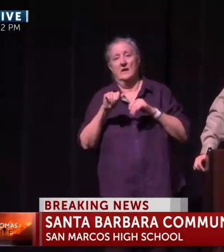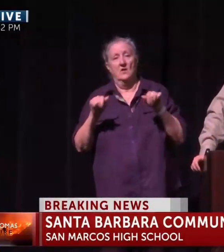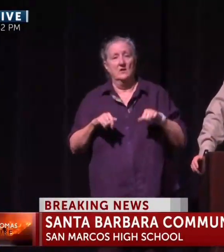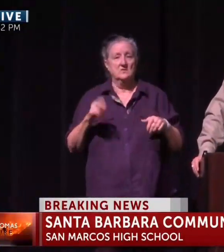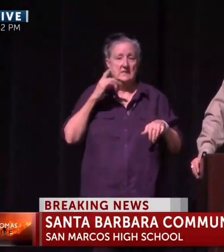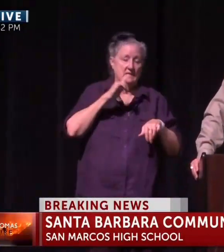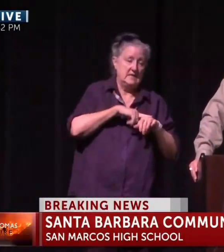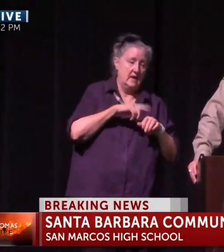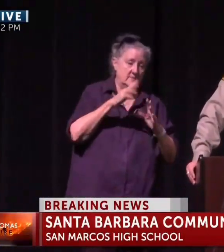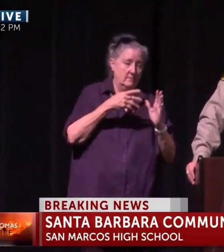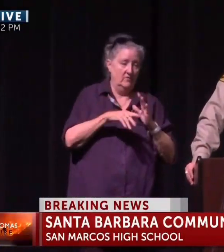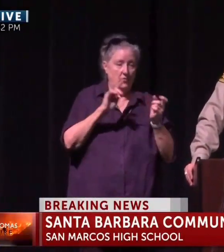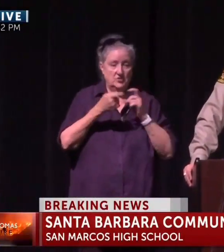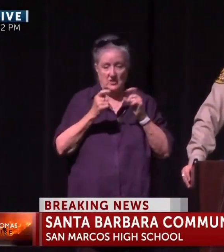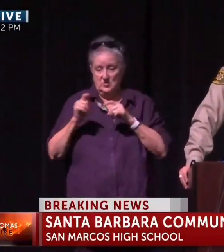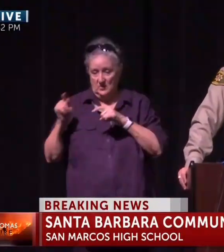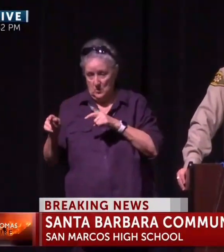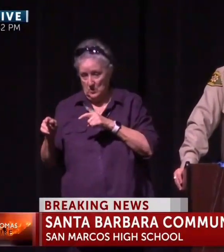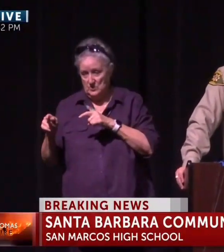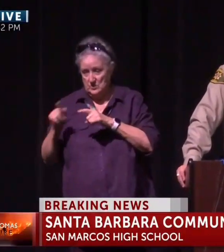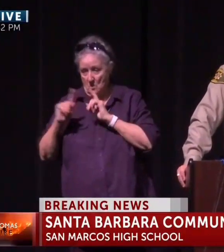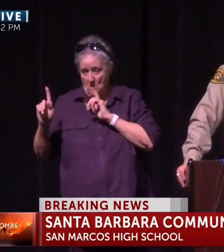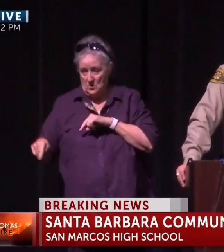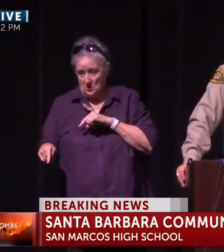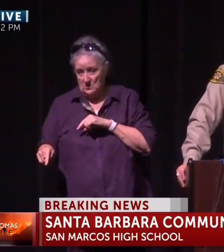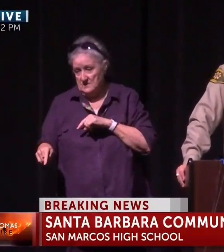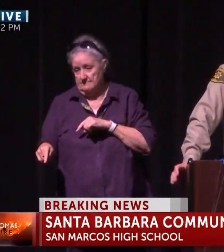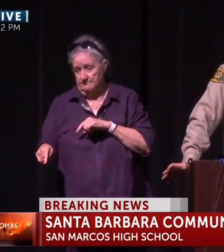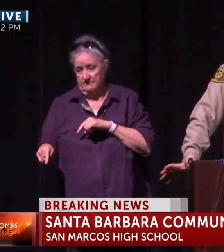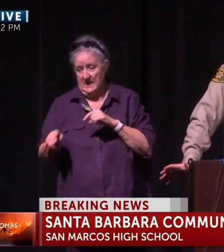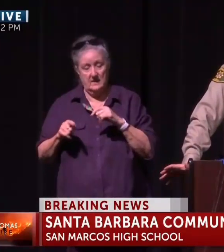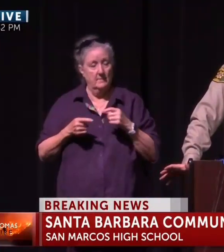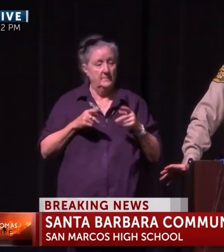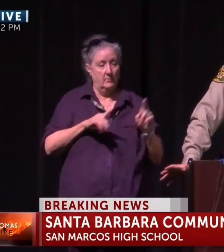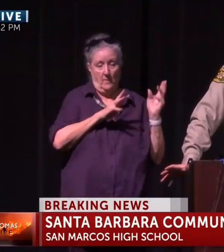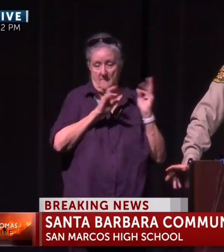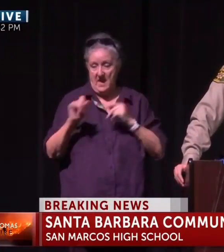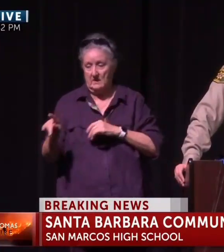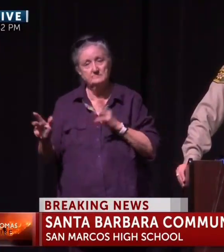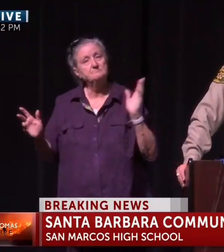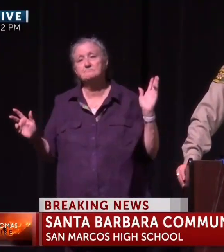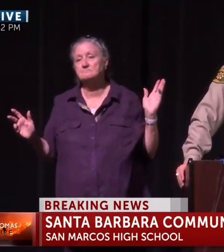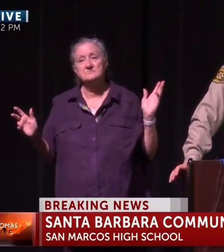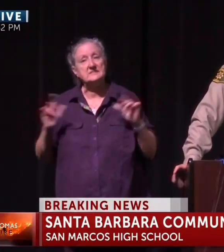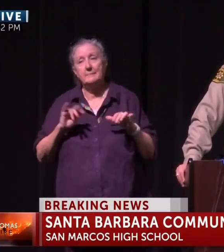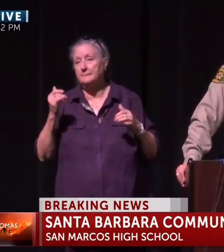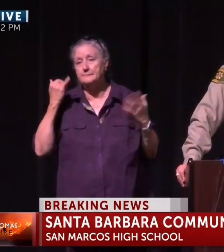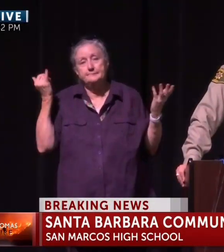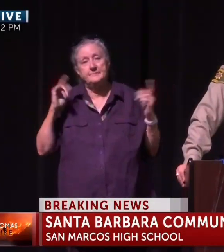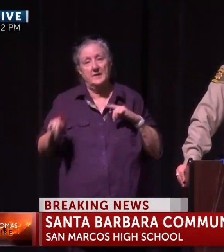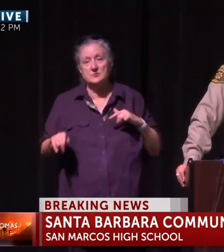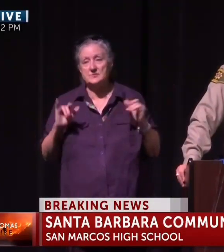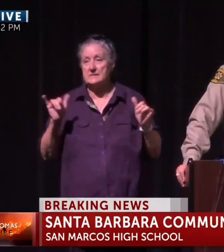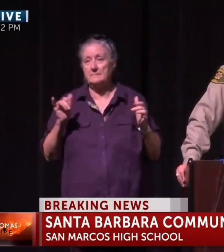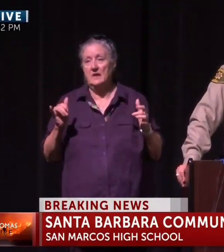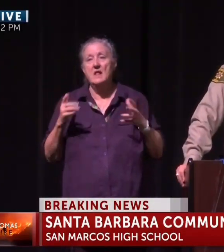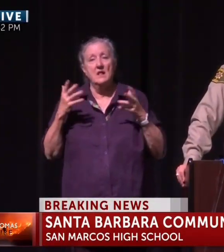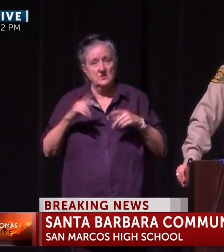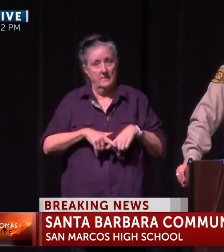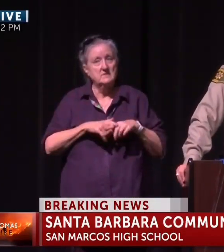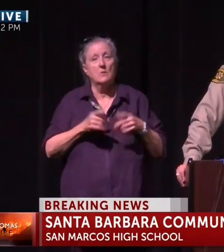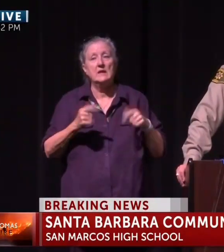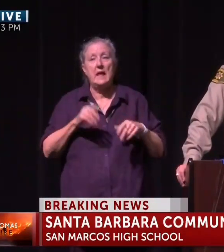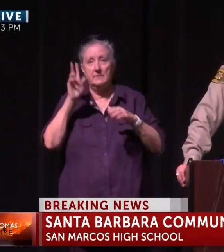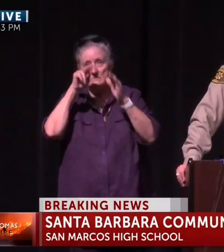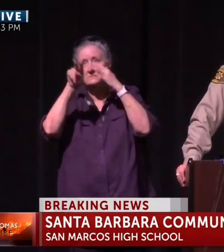timetable for changing those orders and repopulating those areas? And the answer would really have to be the same. A lot just depends on what's going